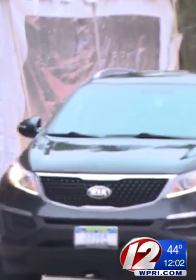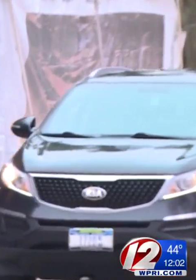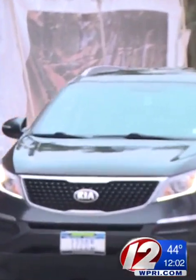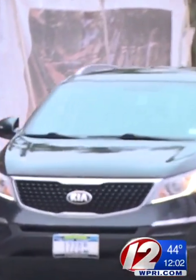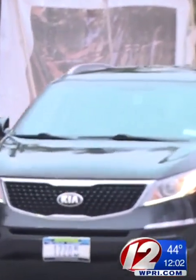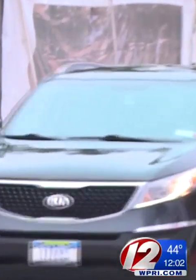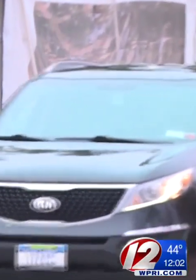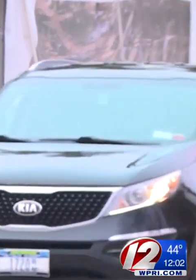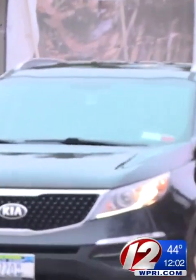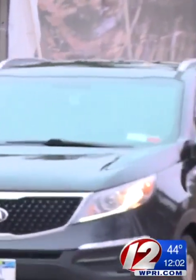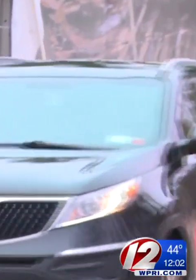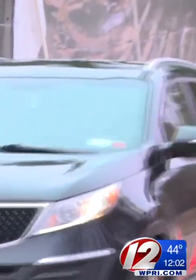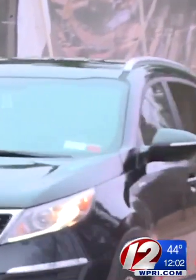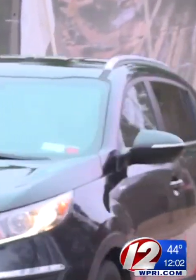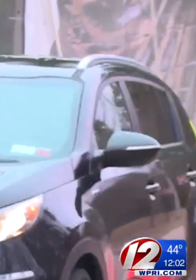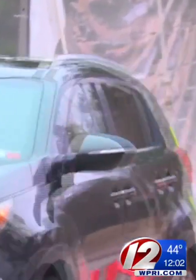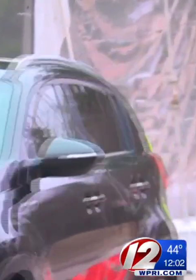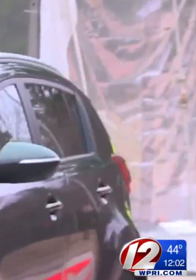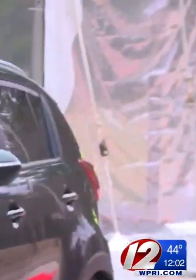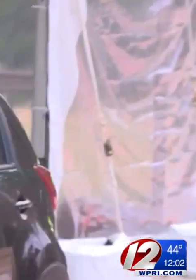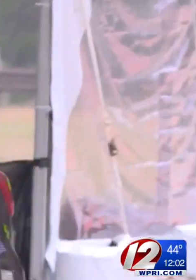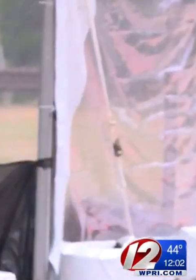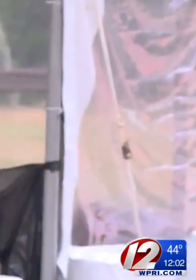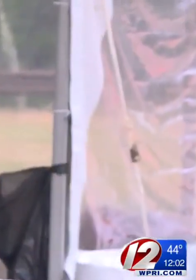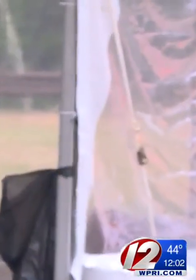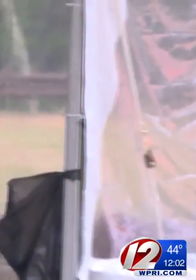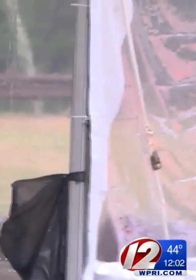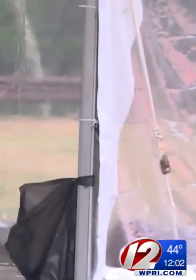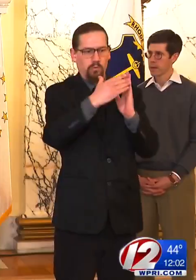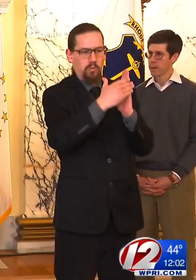it is a mandatory 14-day quarantine.